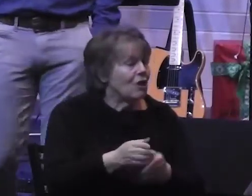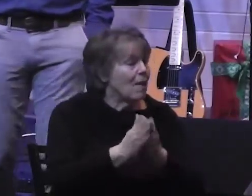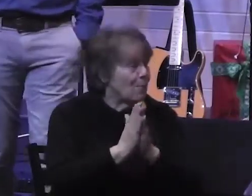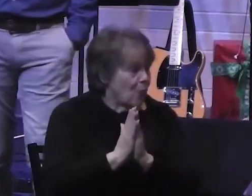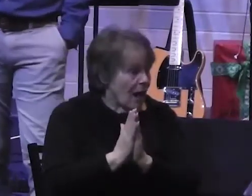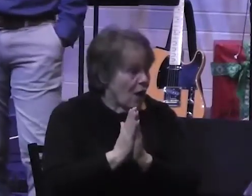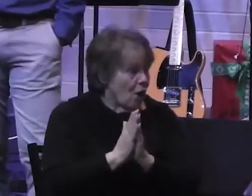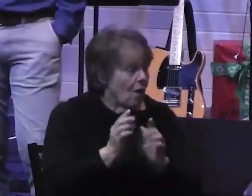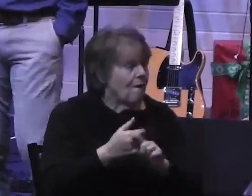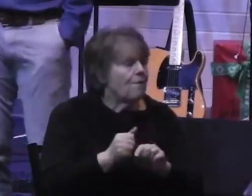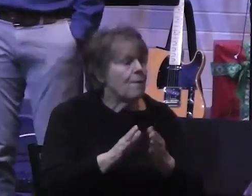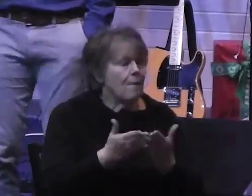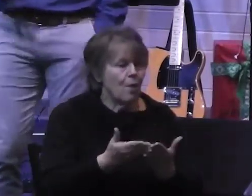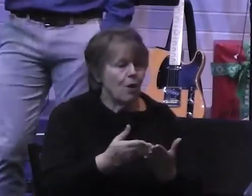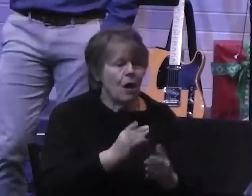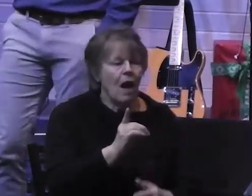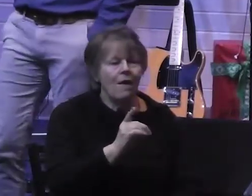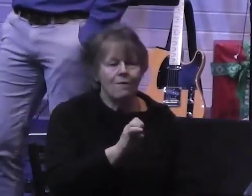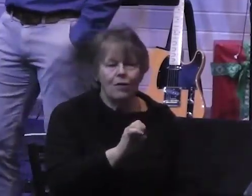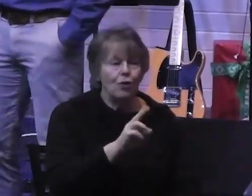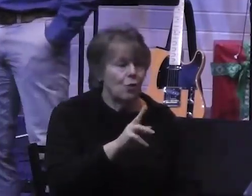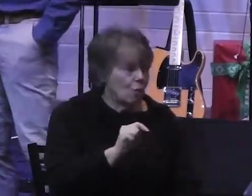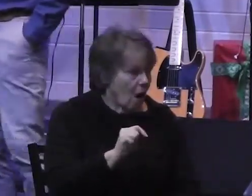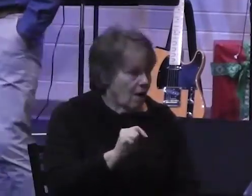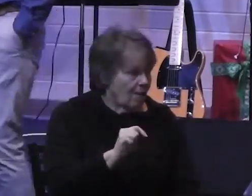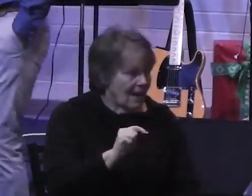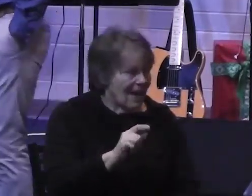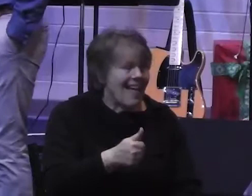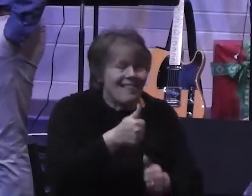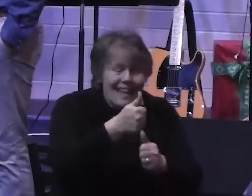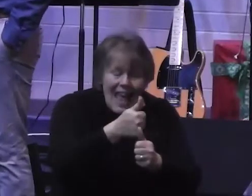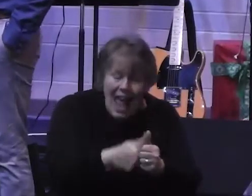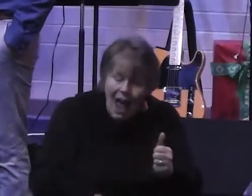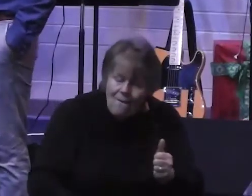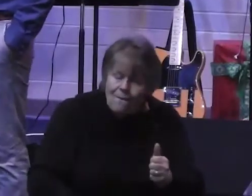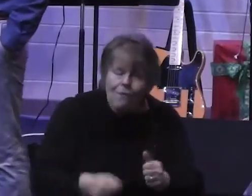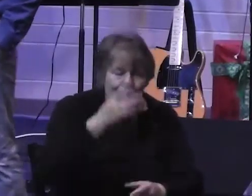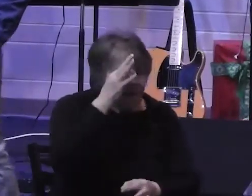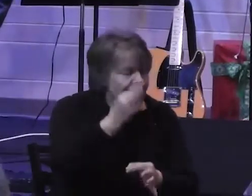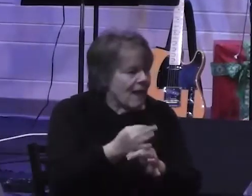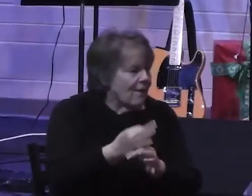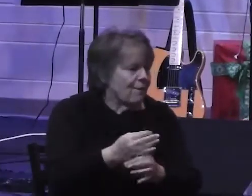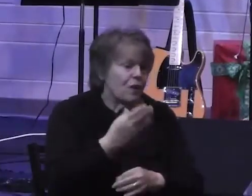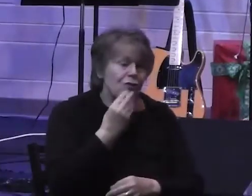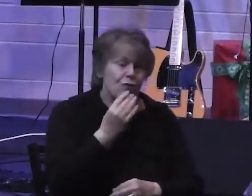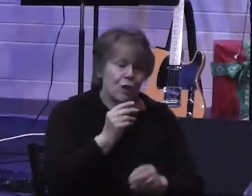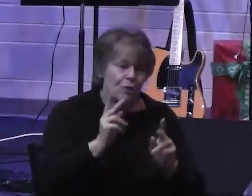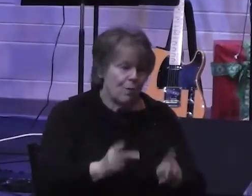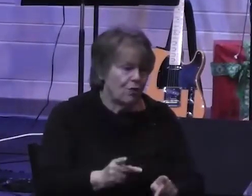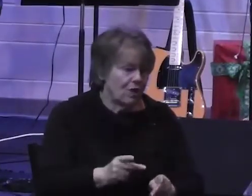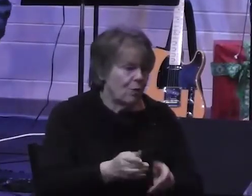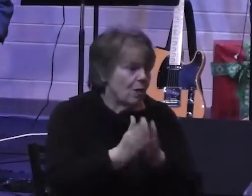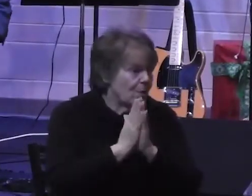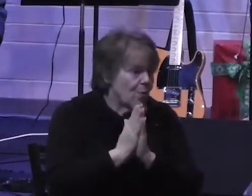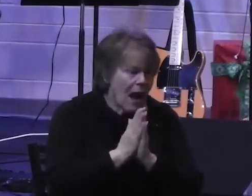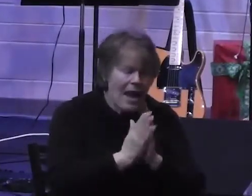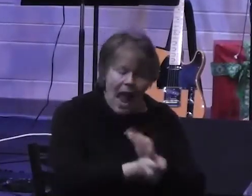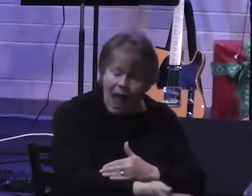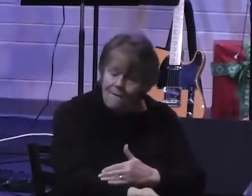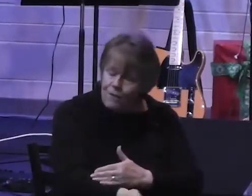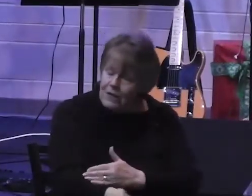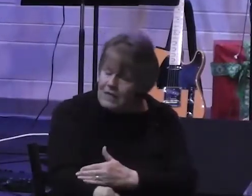that every faithful Jewish person, man, woman, child, every day of their life would pray every single